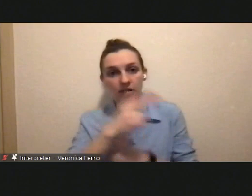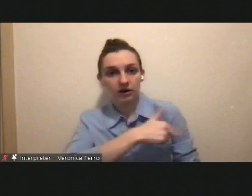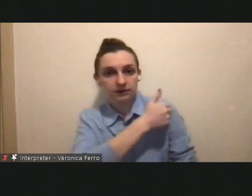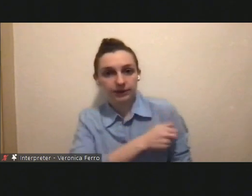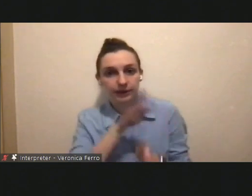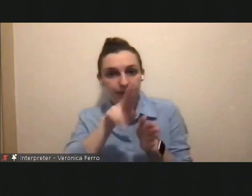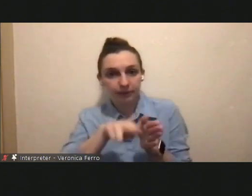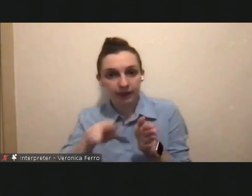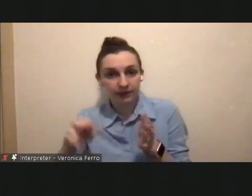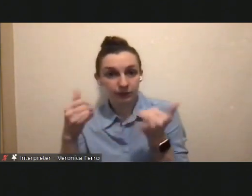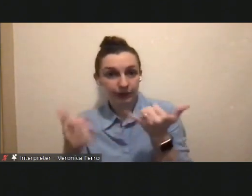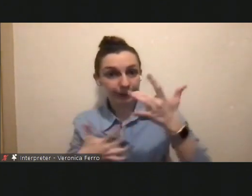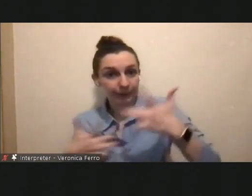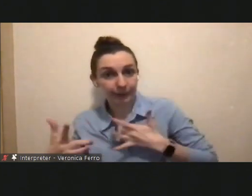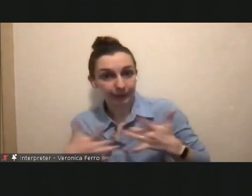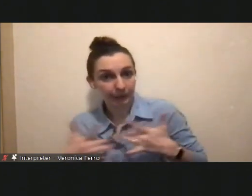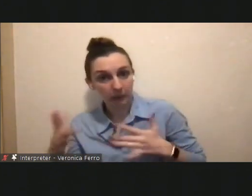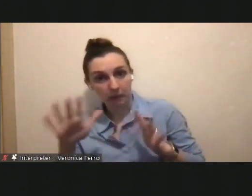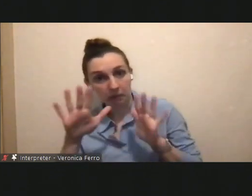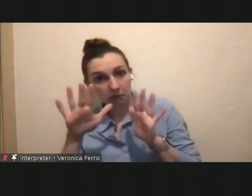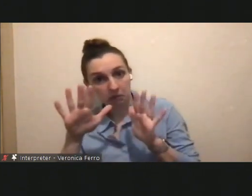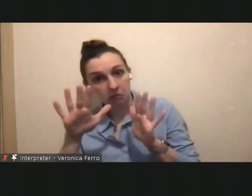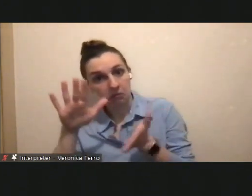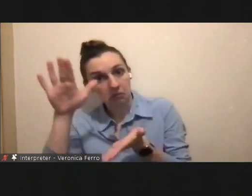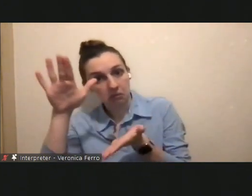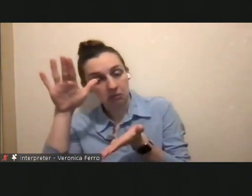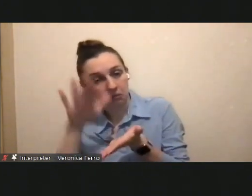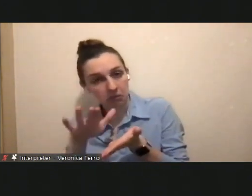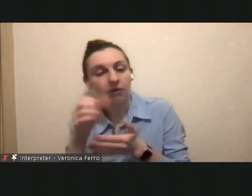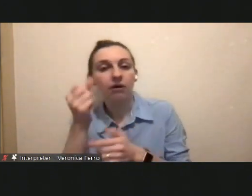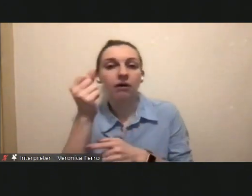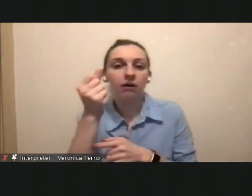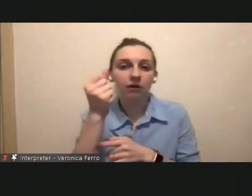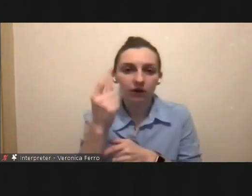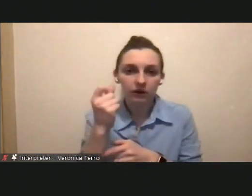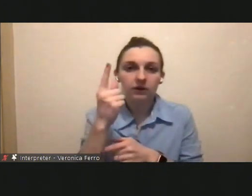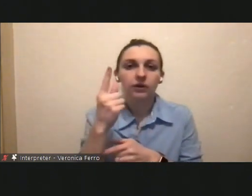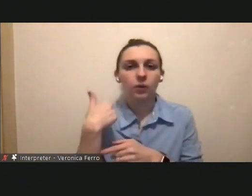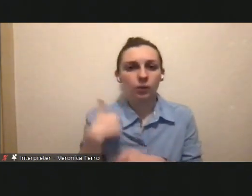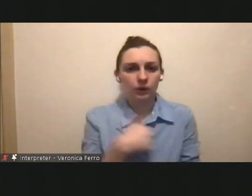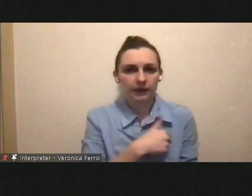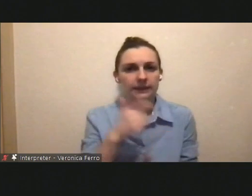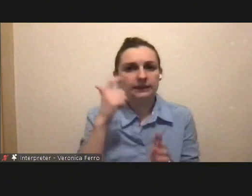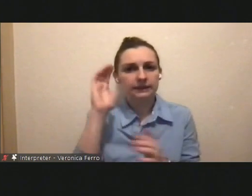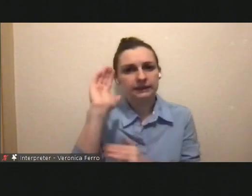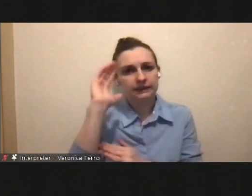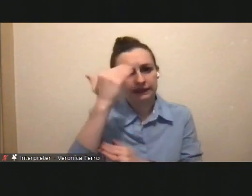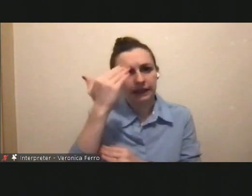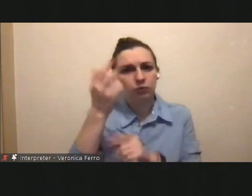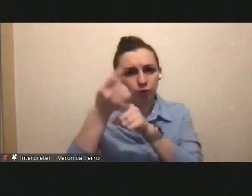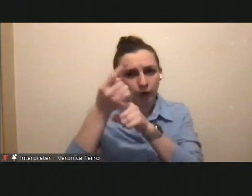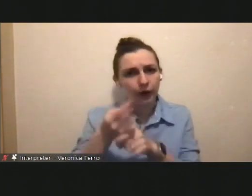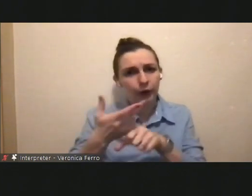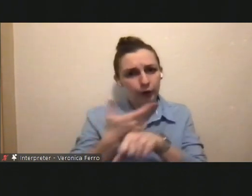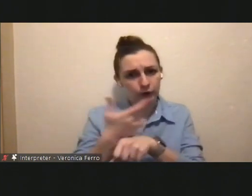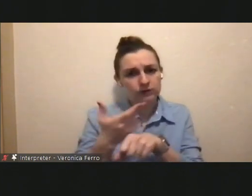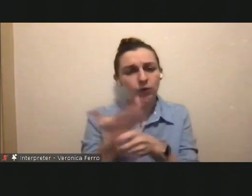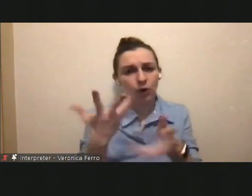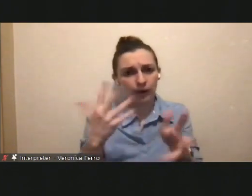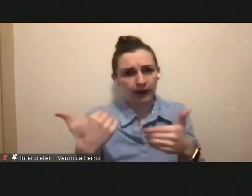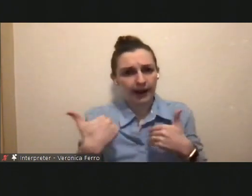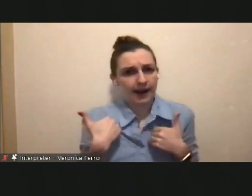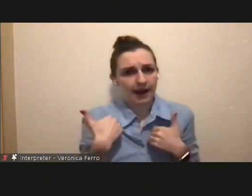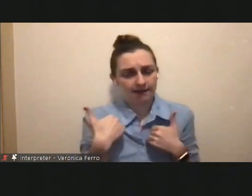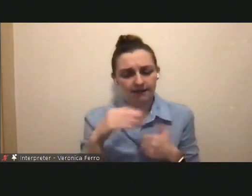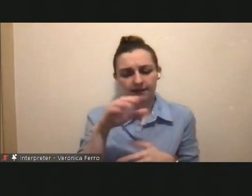And with that, I mean, even as hospitalizations are going down, we still see about 80 ICU beds available at any